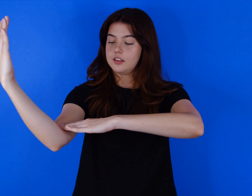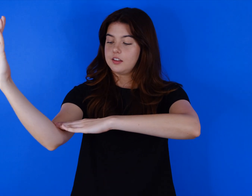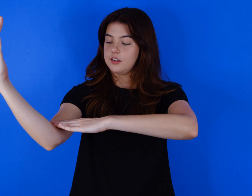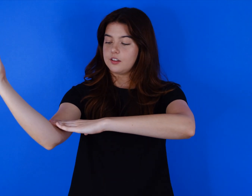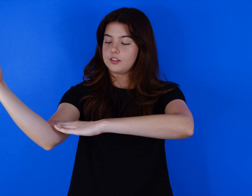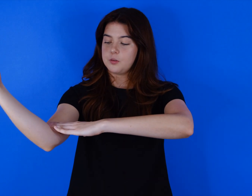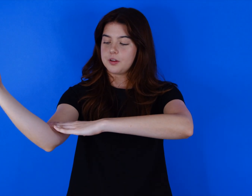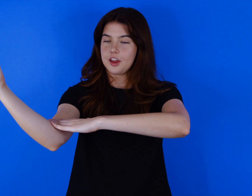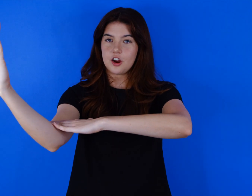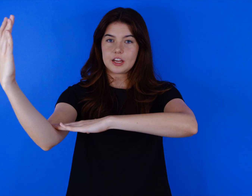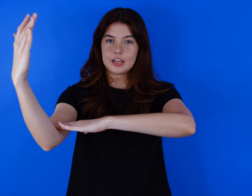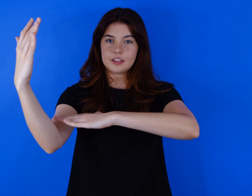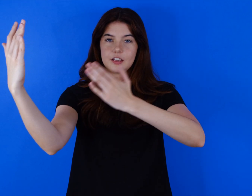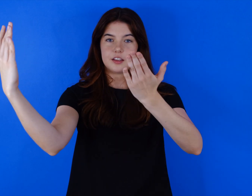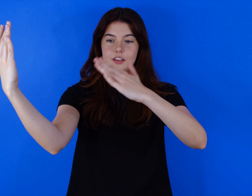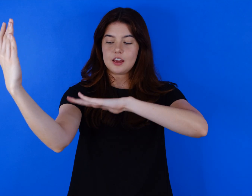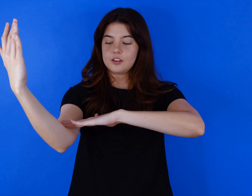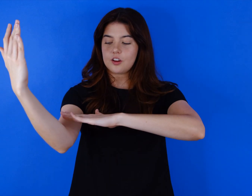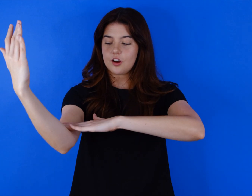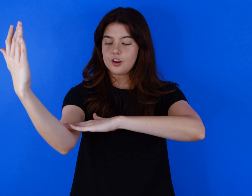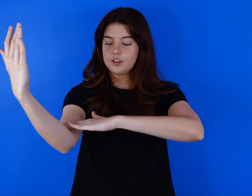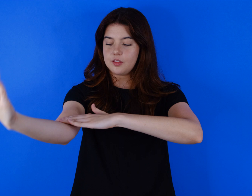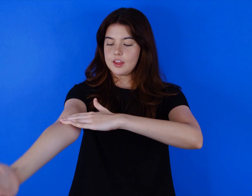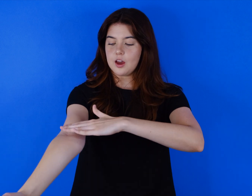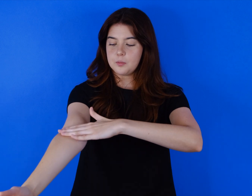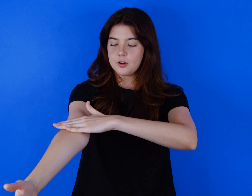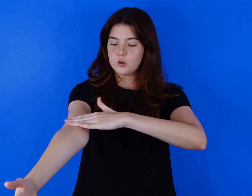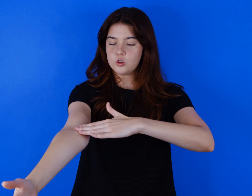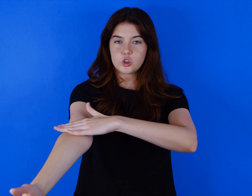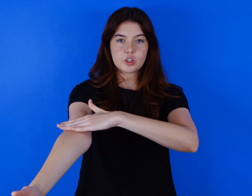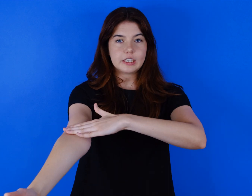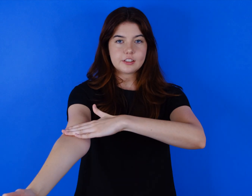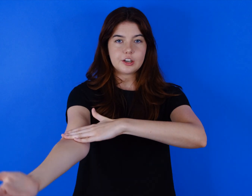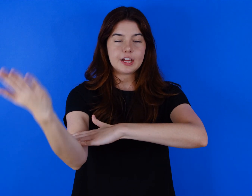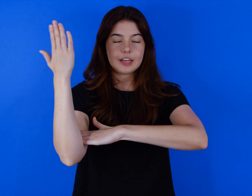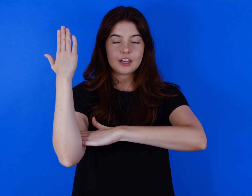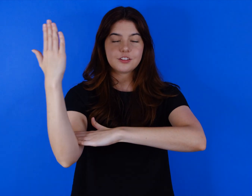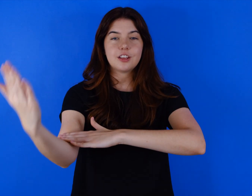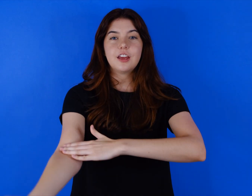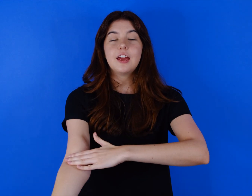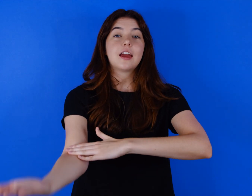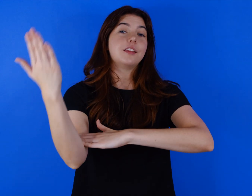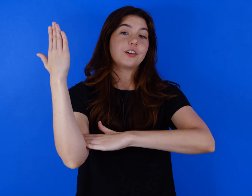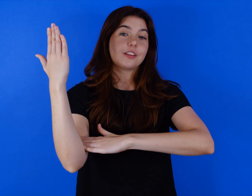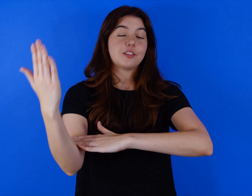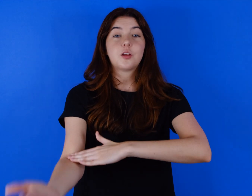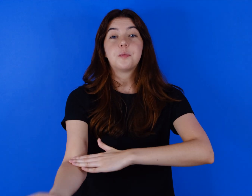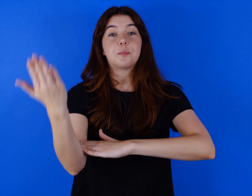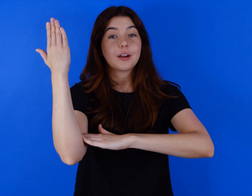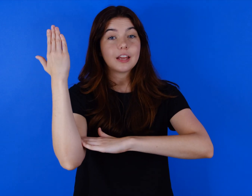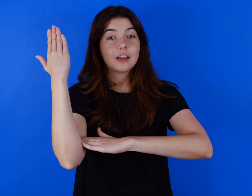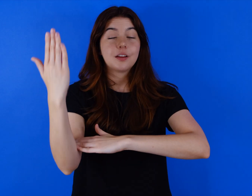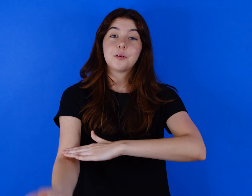you can see where they are connecting. This hand is on the elbow crease area, I guess. And then you go like this, morning,